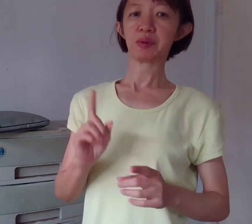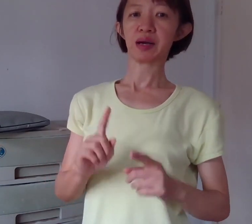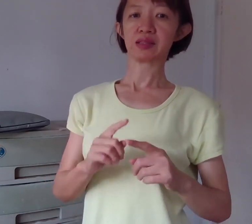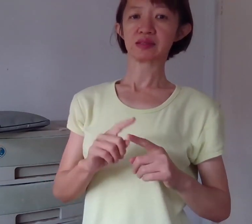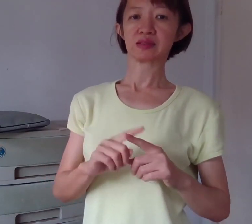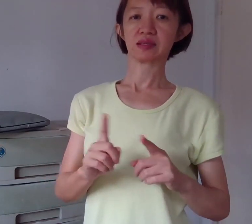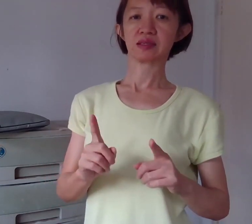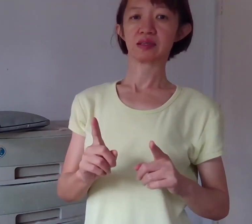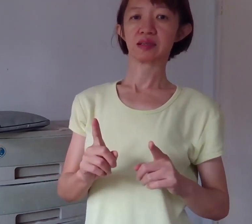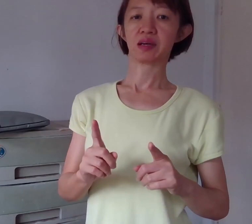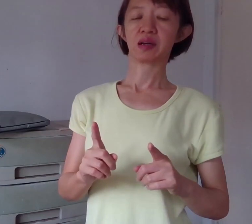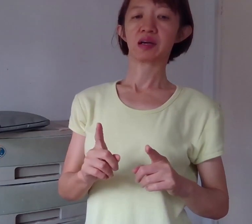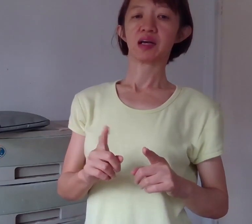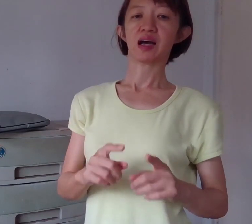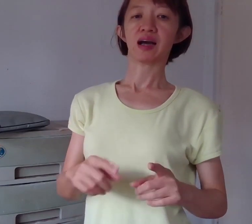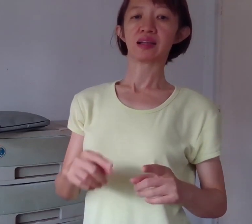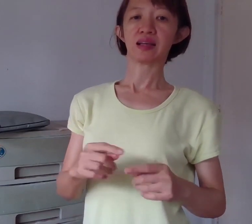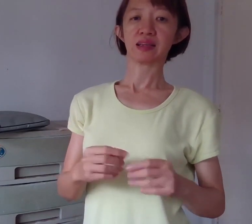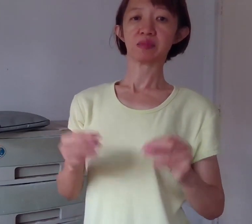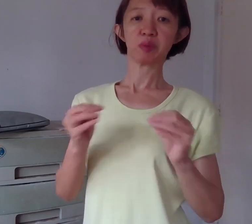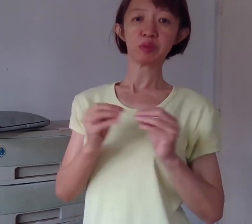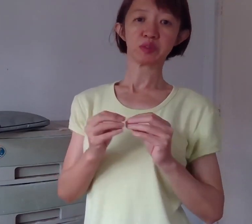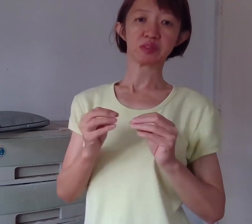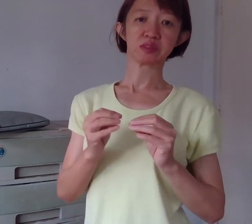but I'll add a bonus.